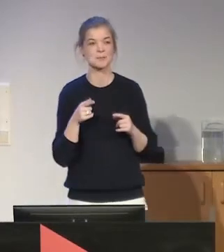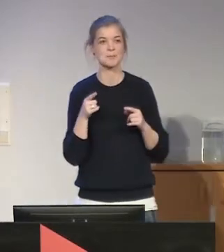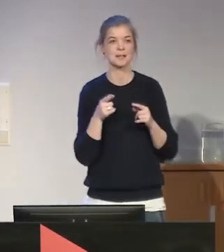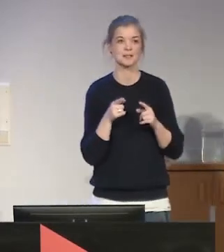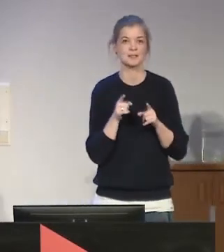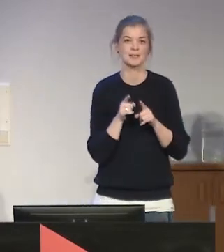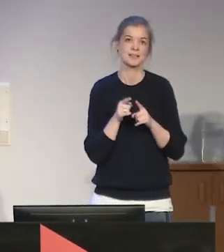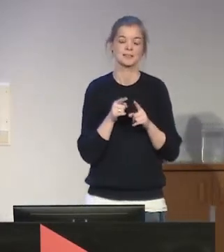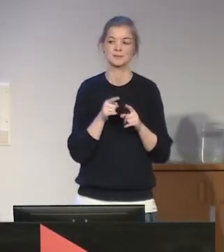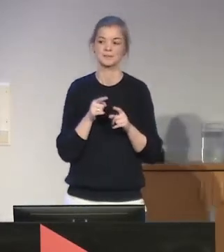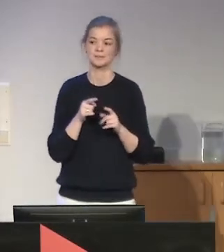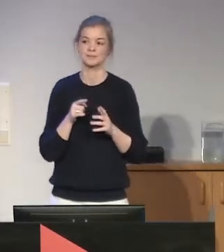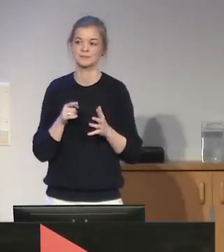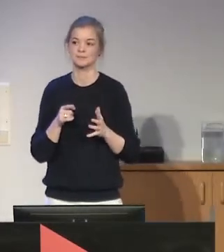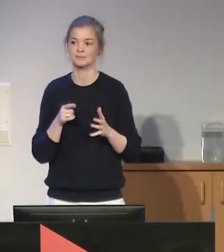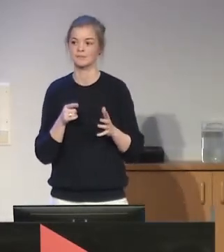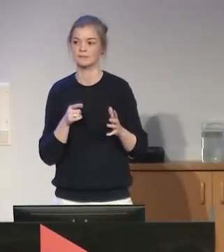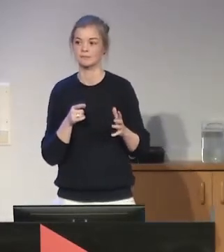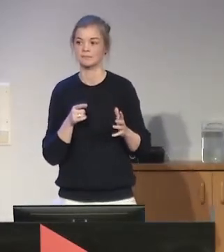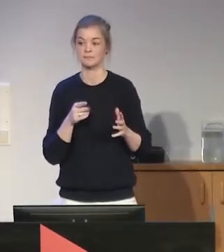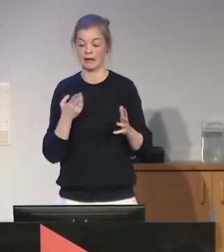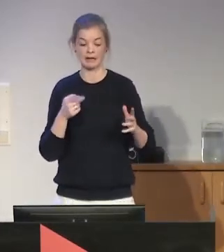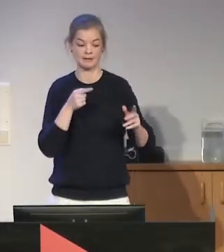you don't have any other. I haven't showed.